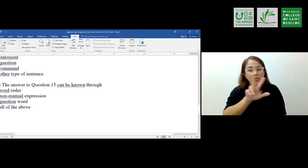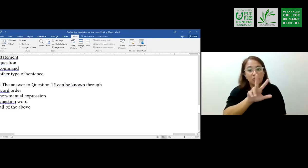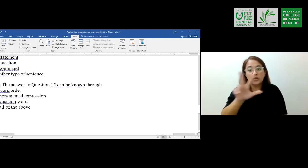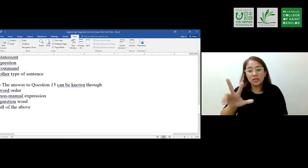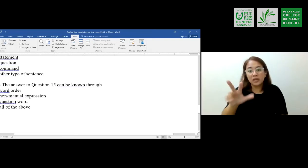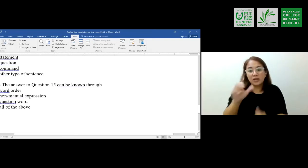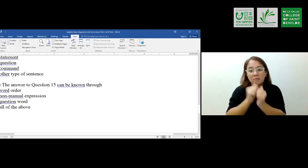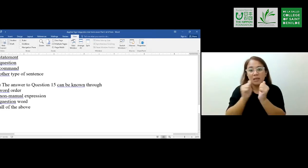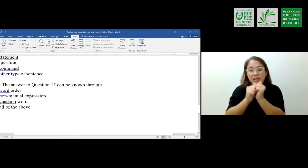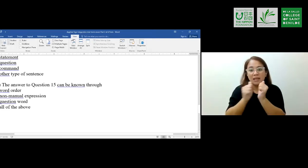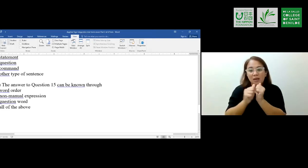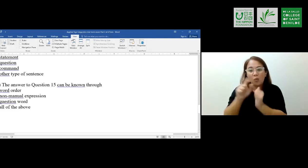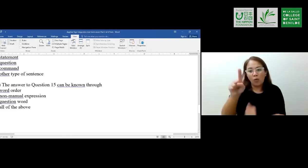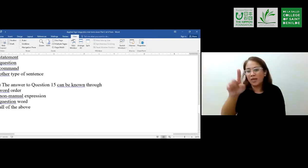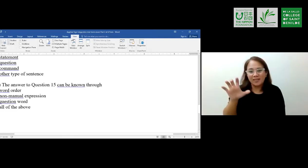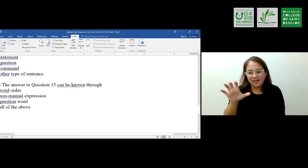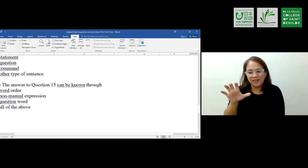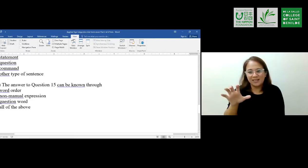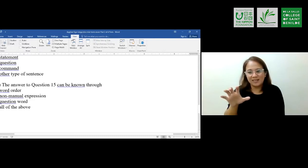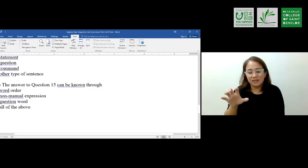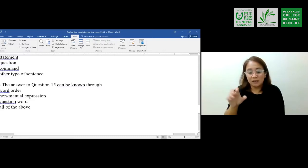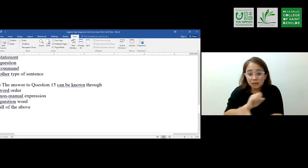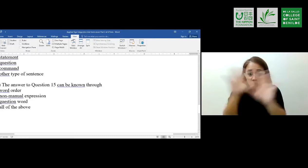I'm not sure I'm explaining that clearly.